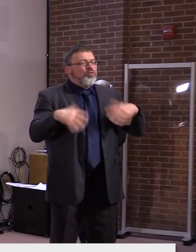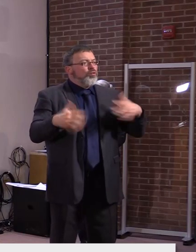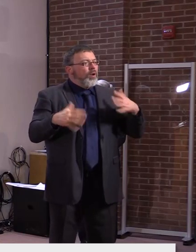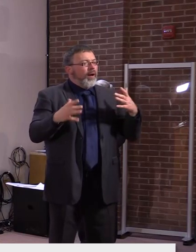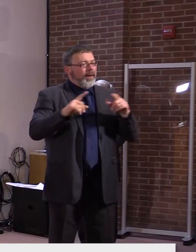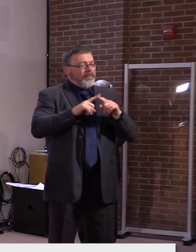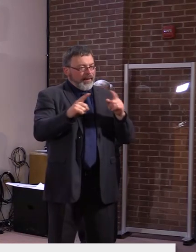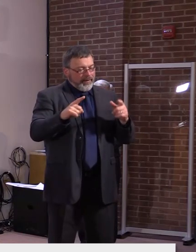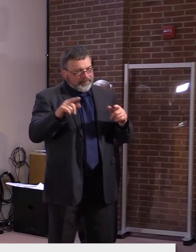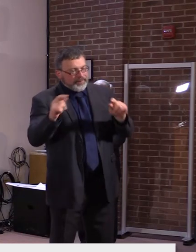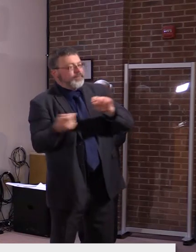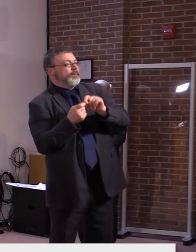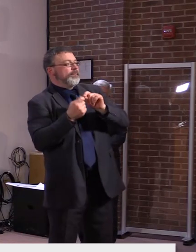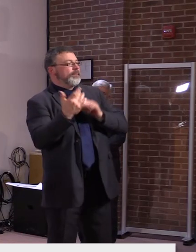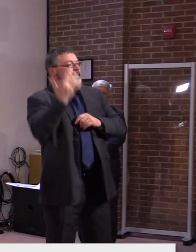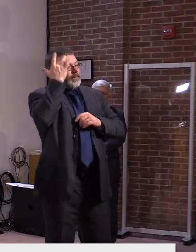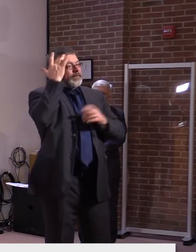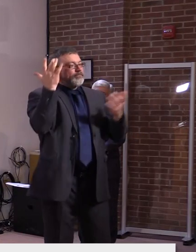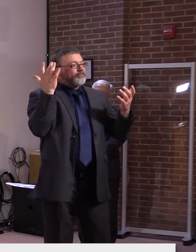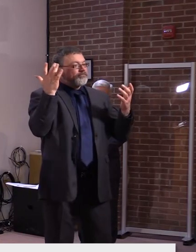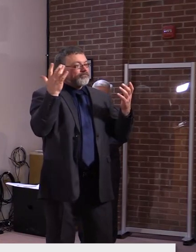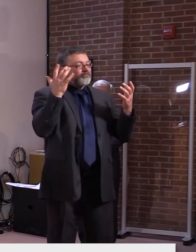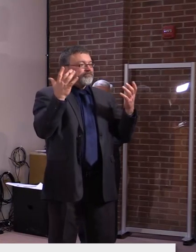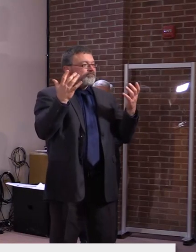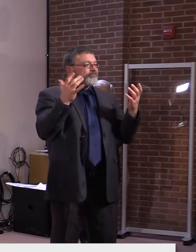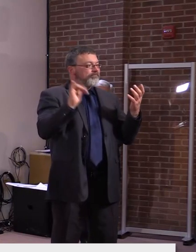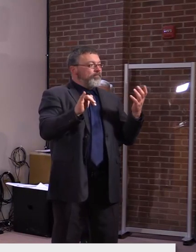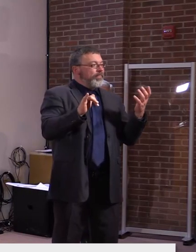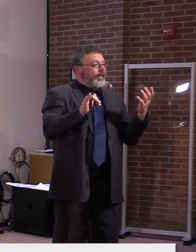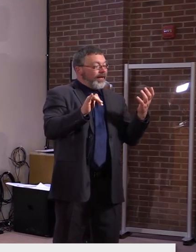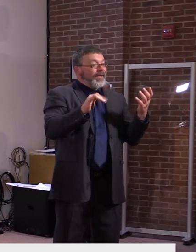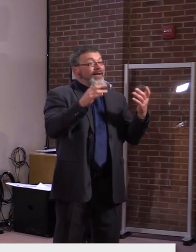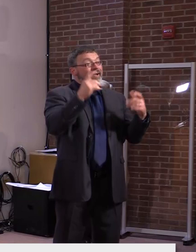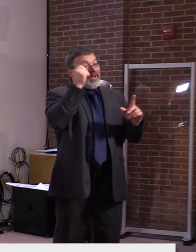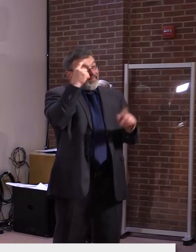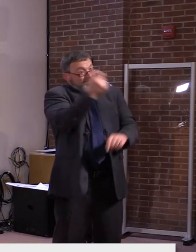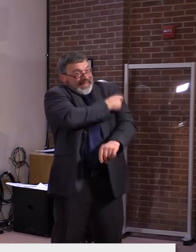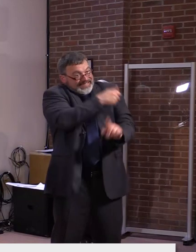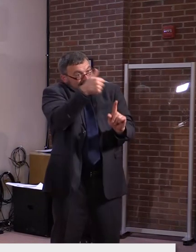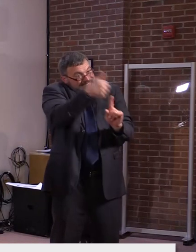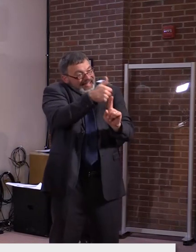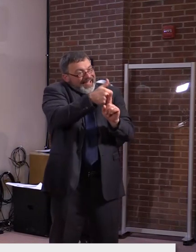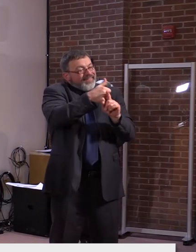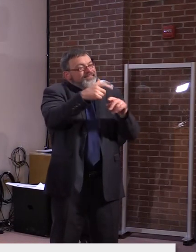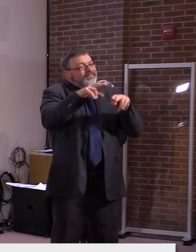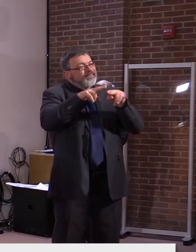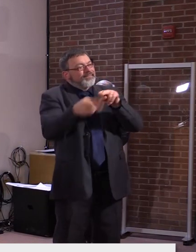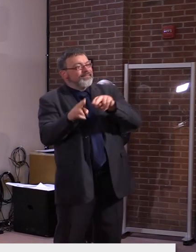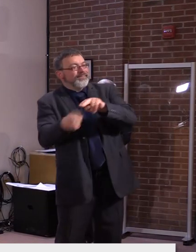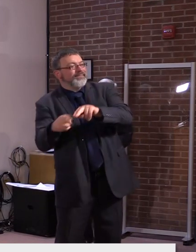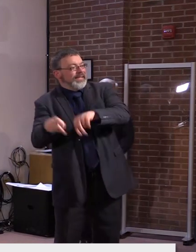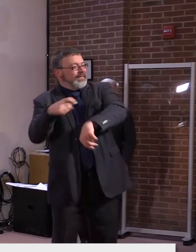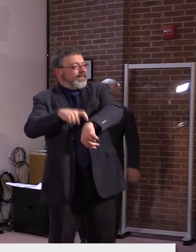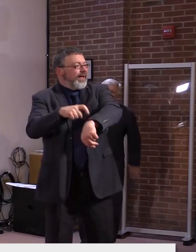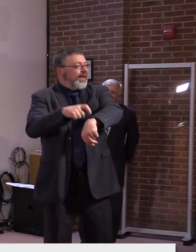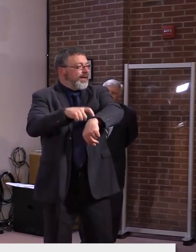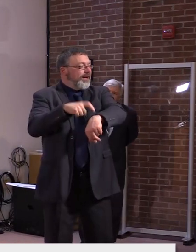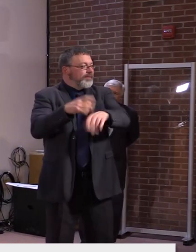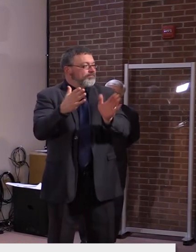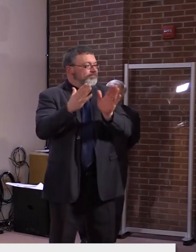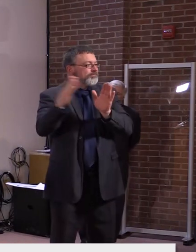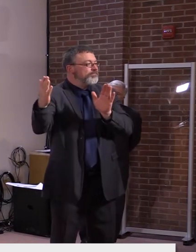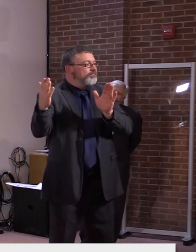the efficacy of the vaccine is waning, and we were one of the first to get the